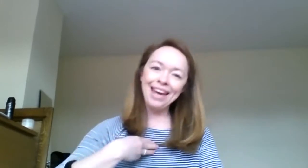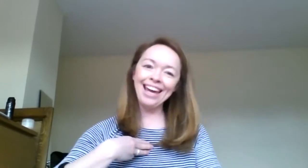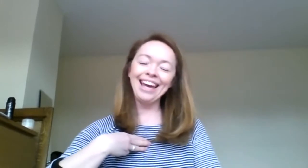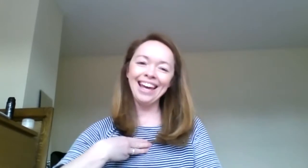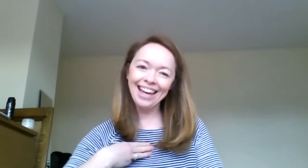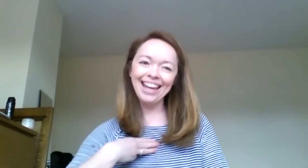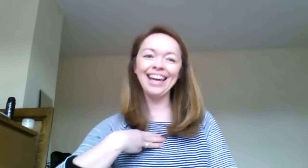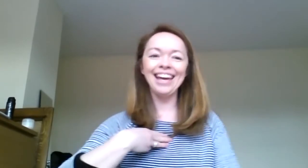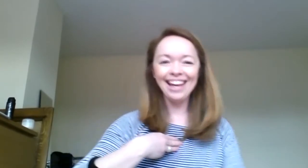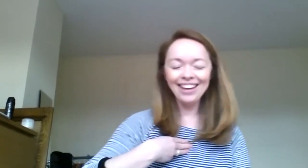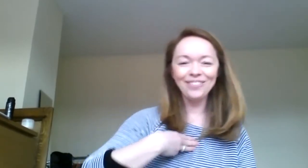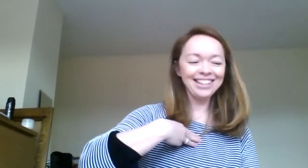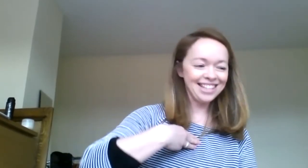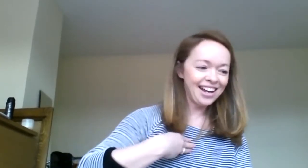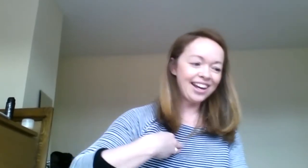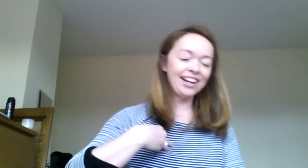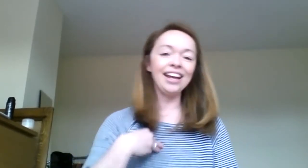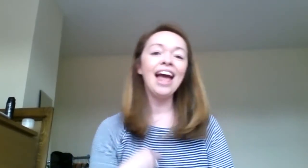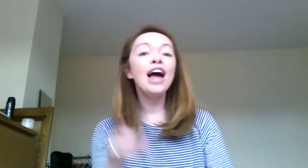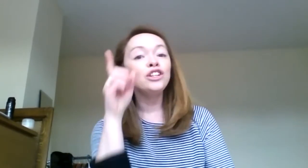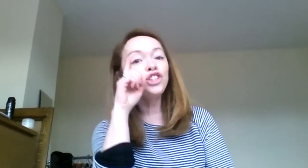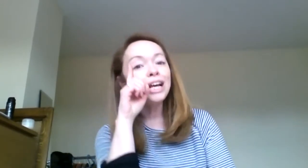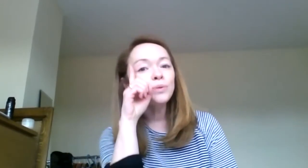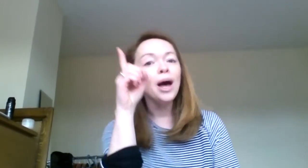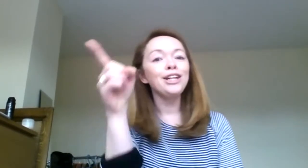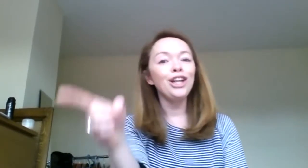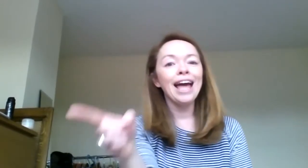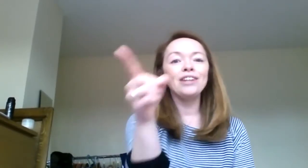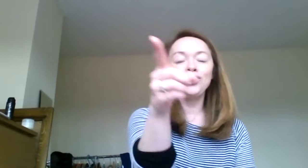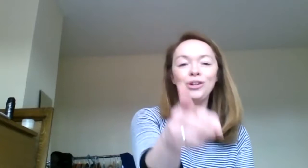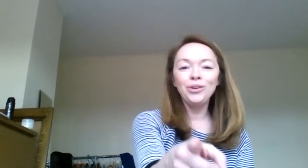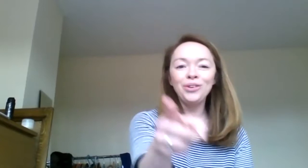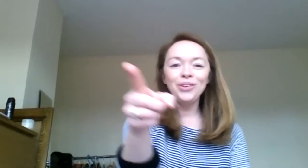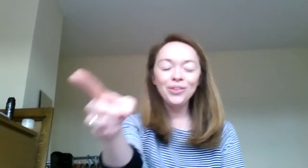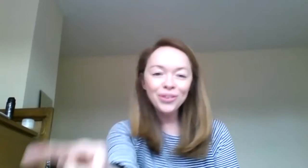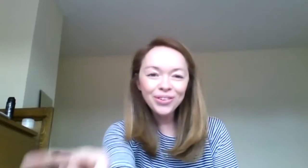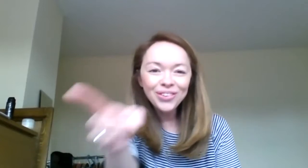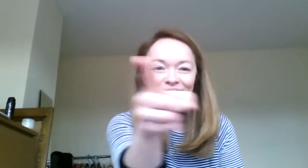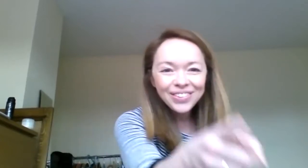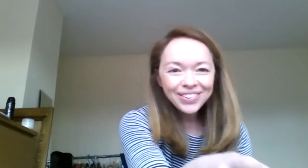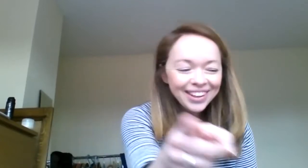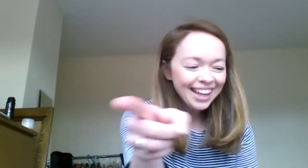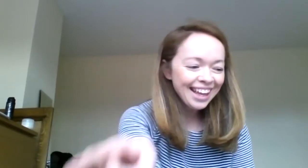me. Well done. Just one look at you.